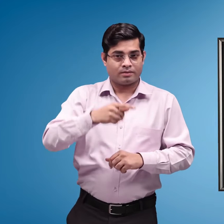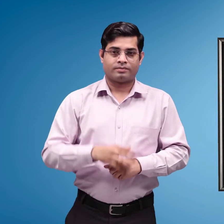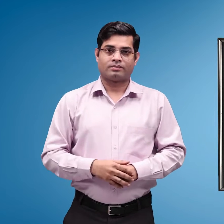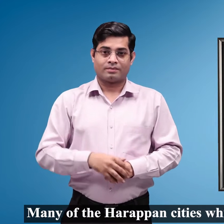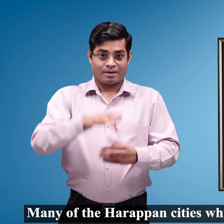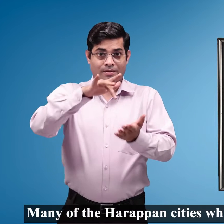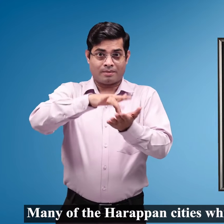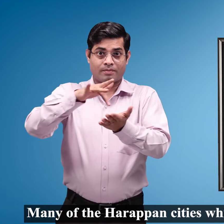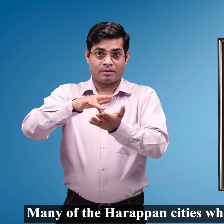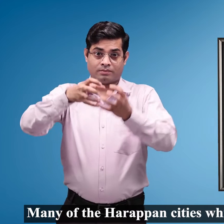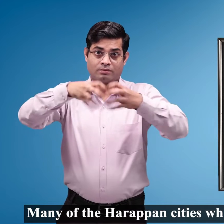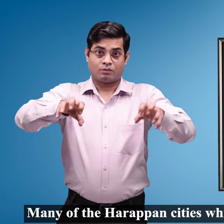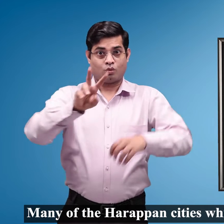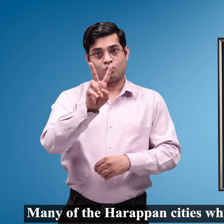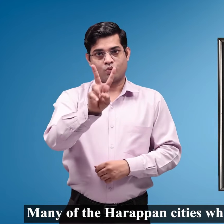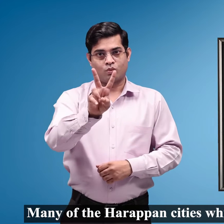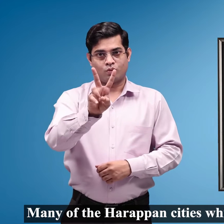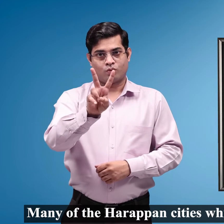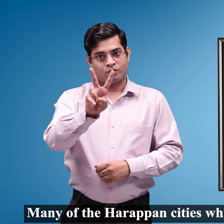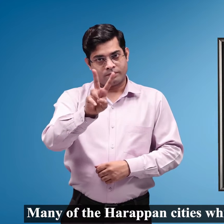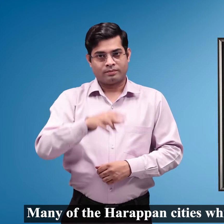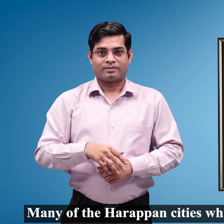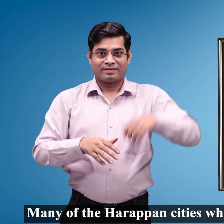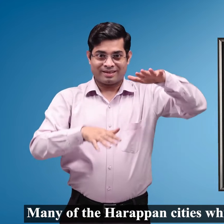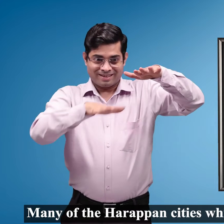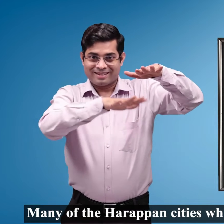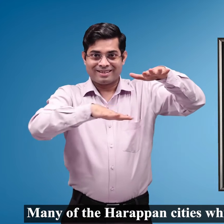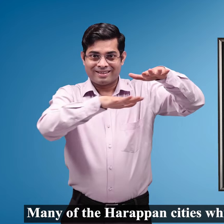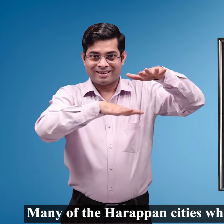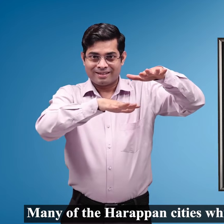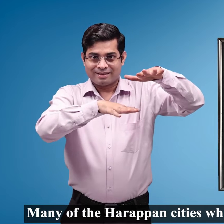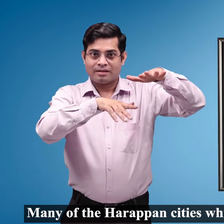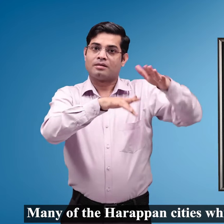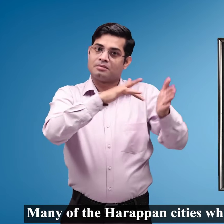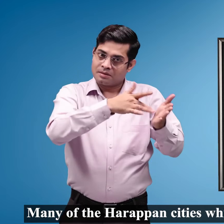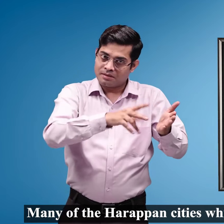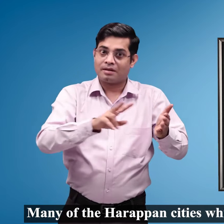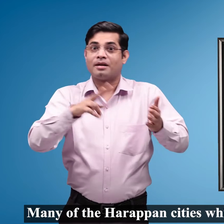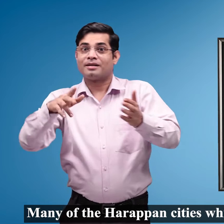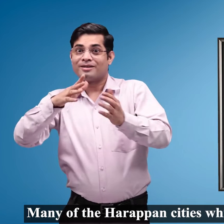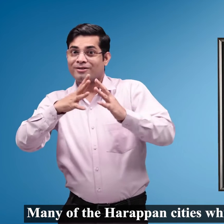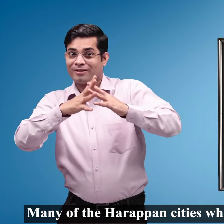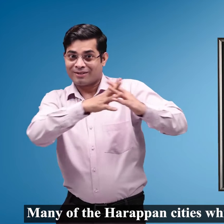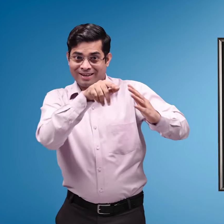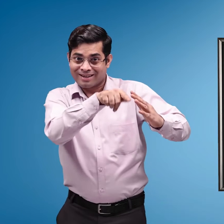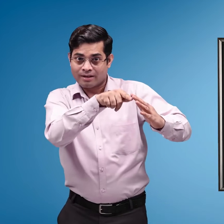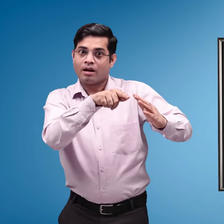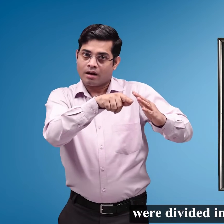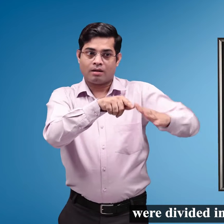Many of the Harappan cities which developed around 4,700 years ago were